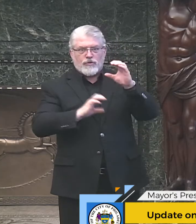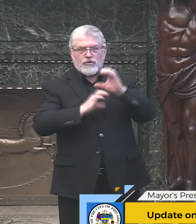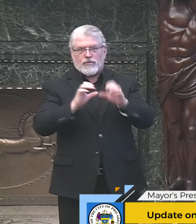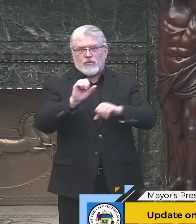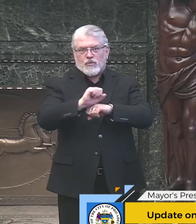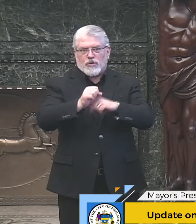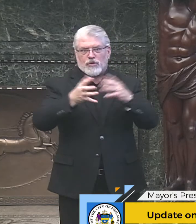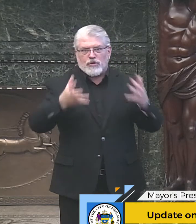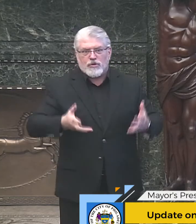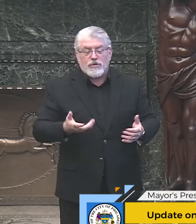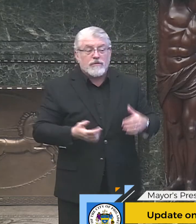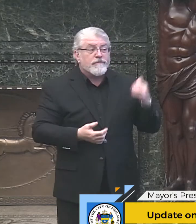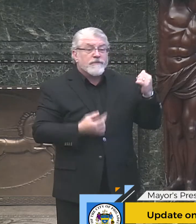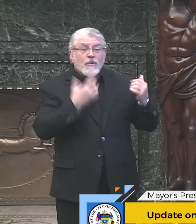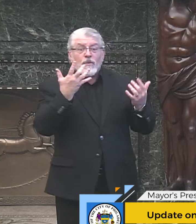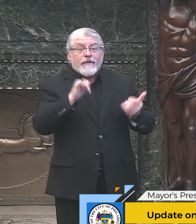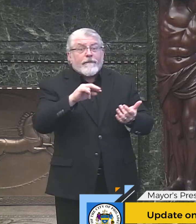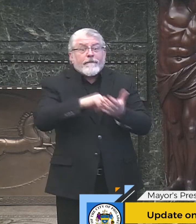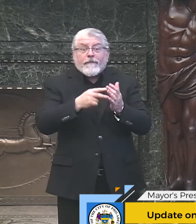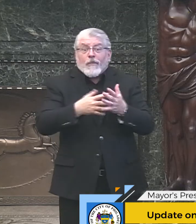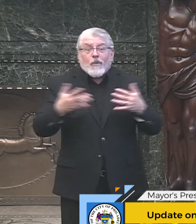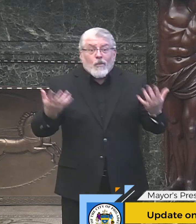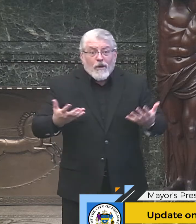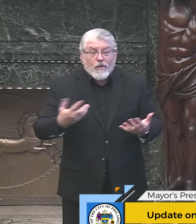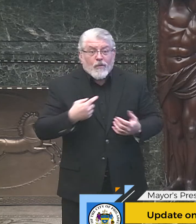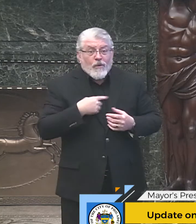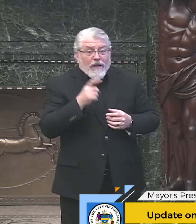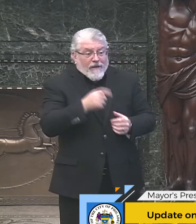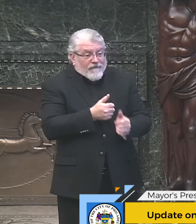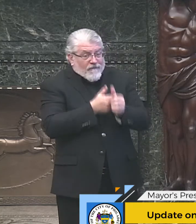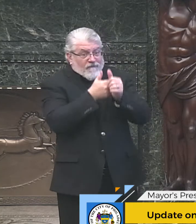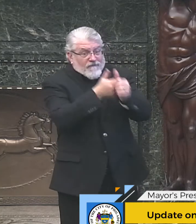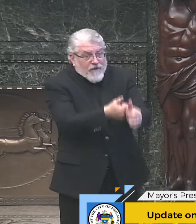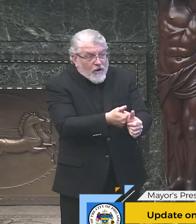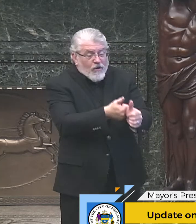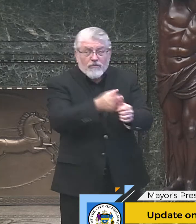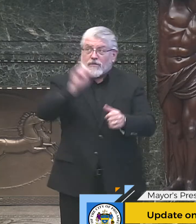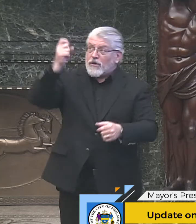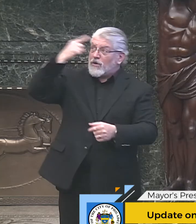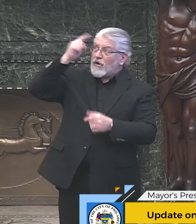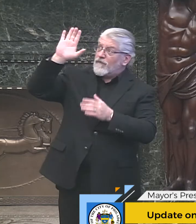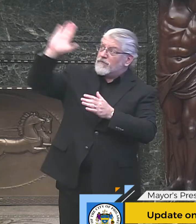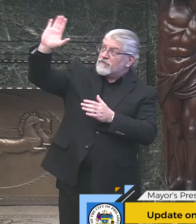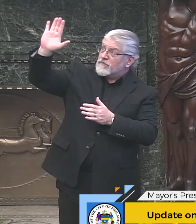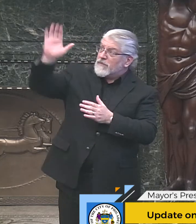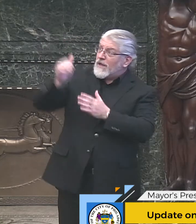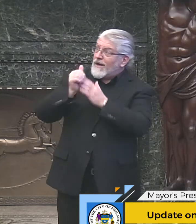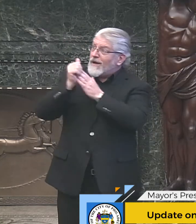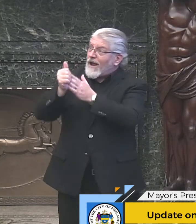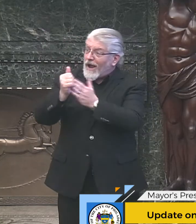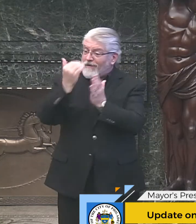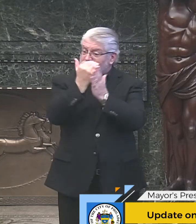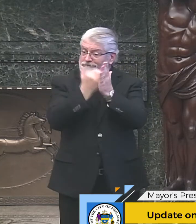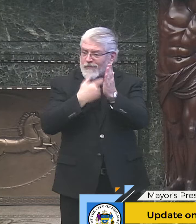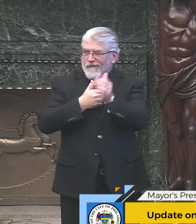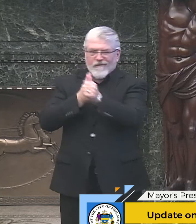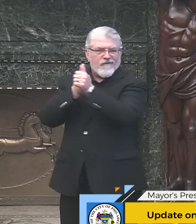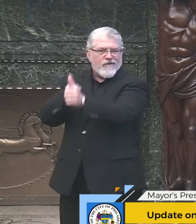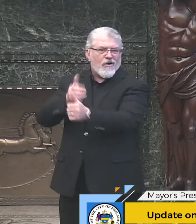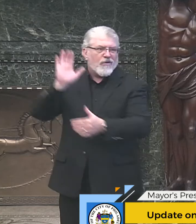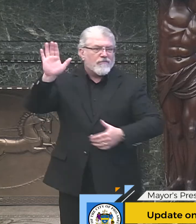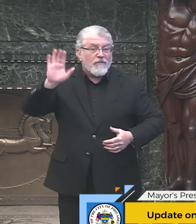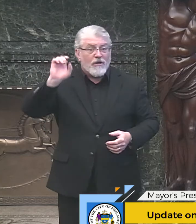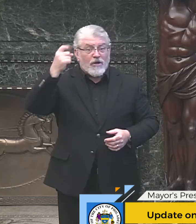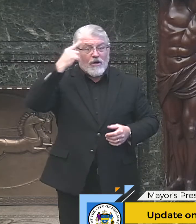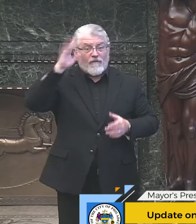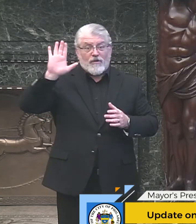this activity. There's a waiver process, I believe, that's in effect that will be considered by the state government or by the governor's office on whether or not